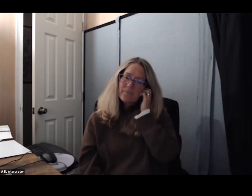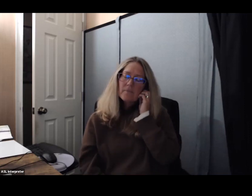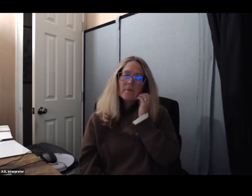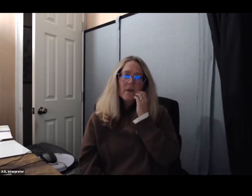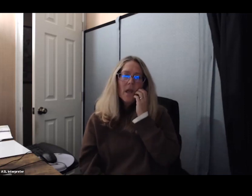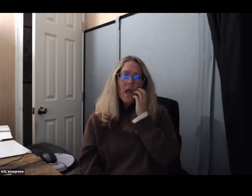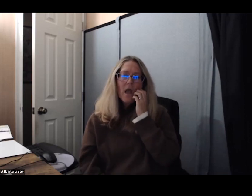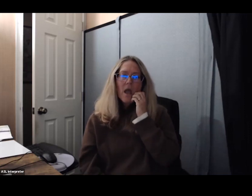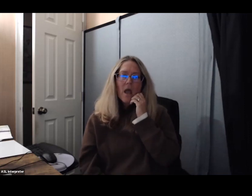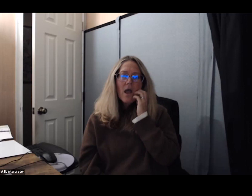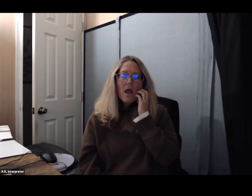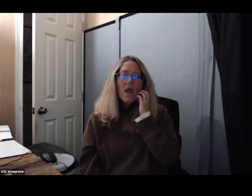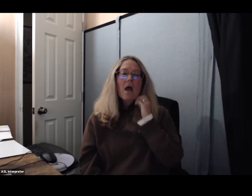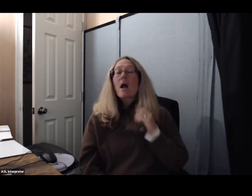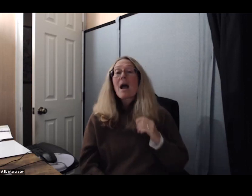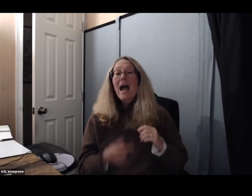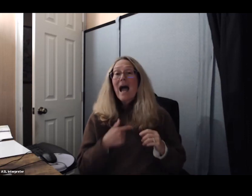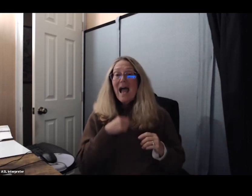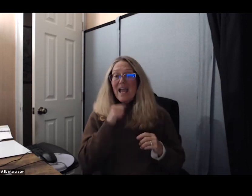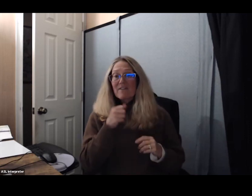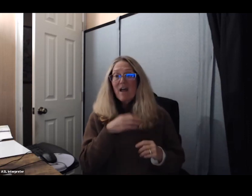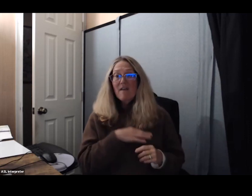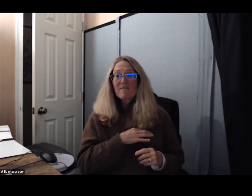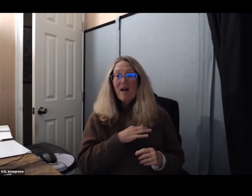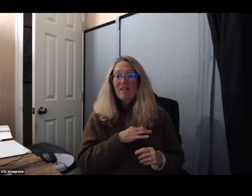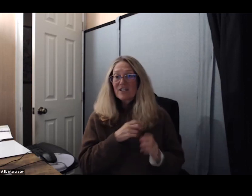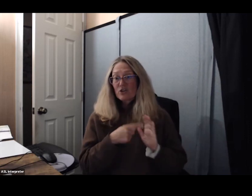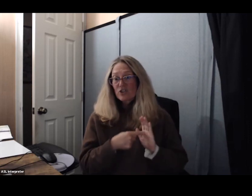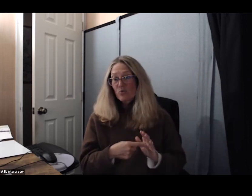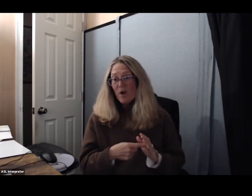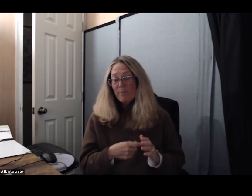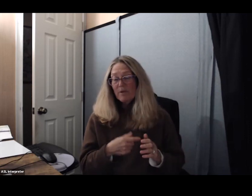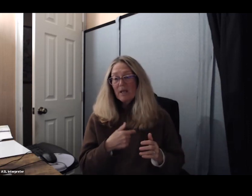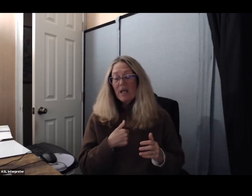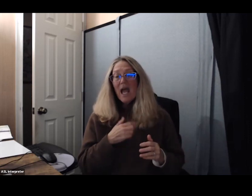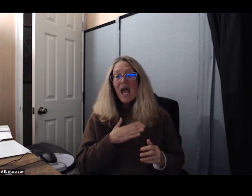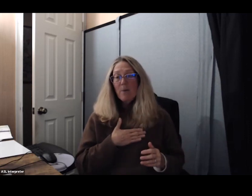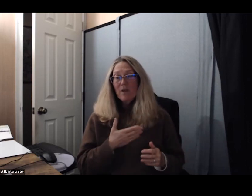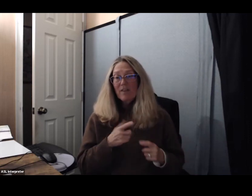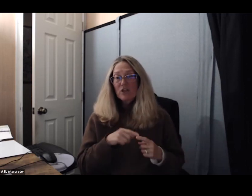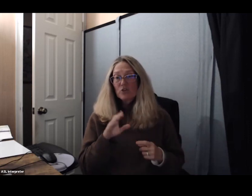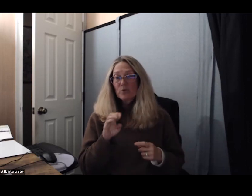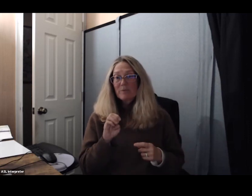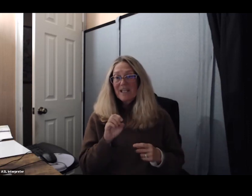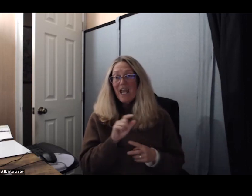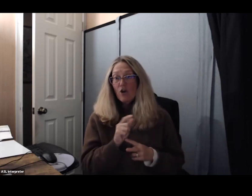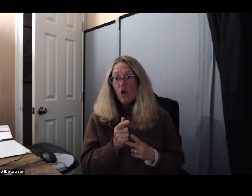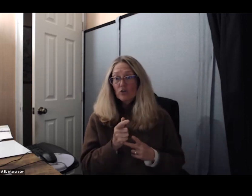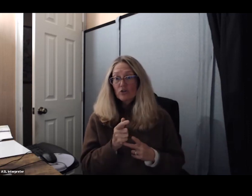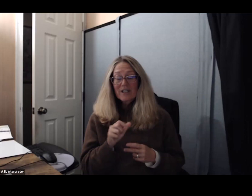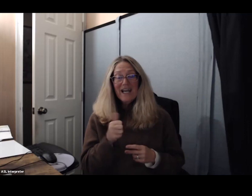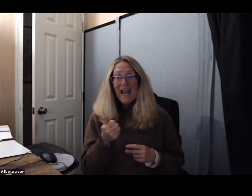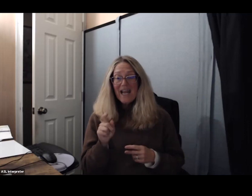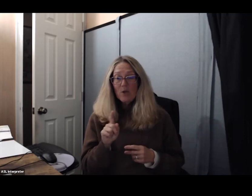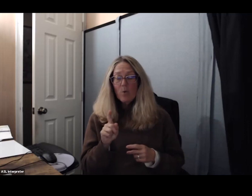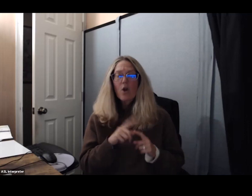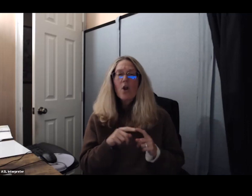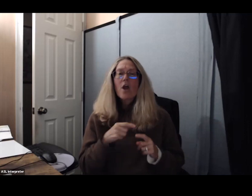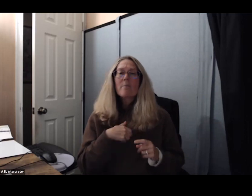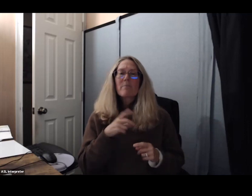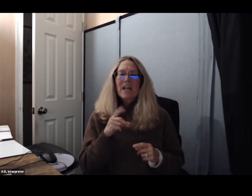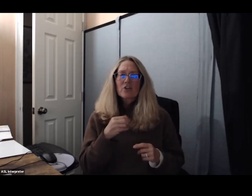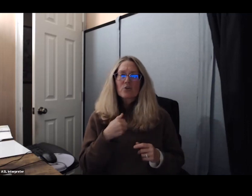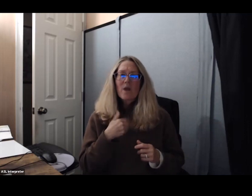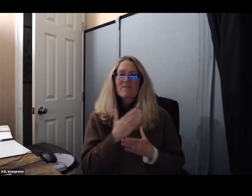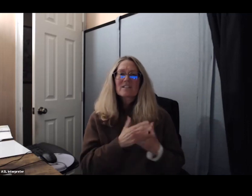I'm aware I haven't volunteered as a rep for anything. I'm certainly willing to be an alternate anywhere. I do have